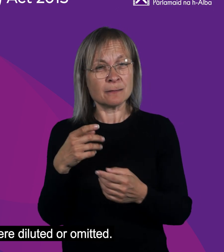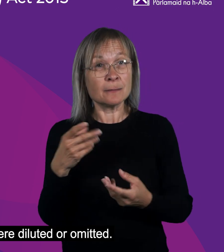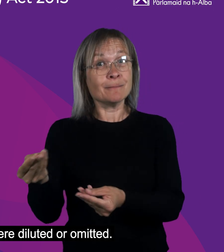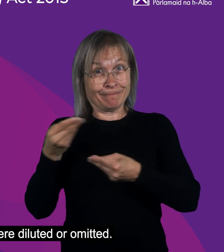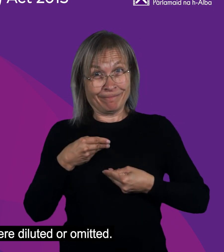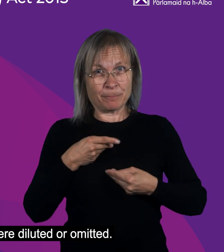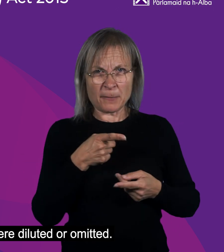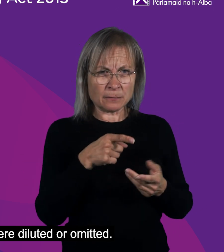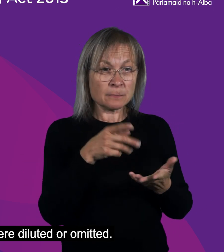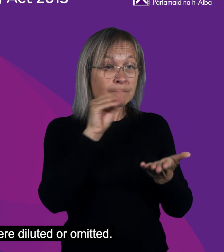omitted.